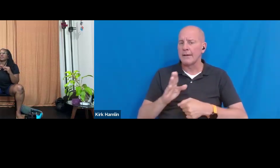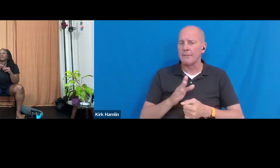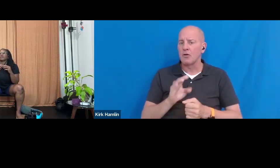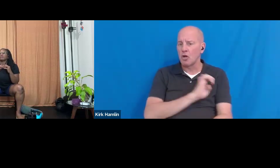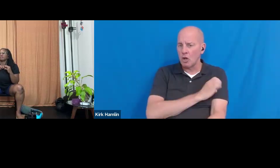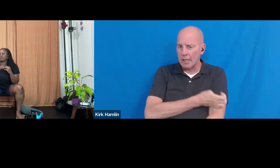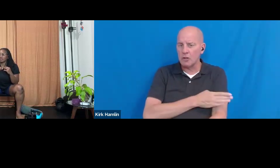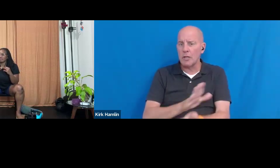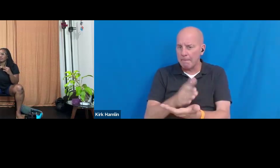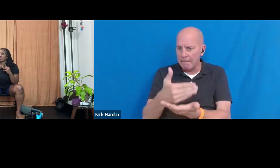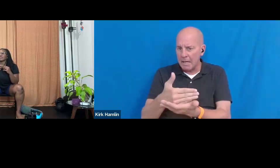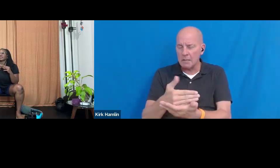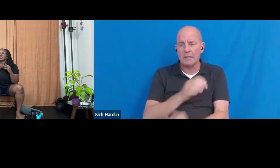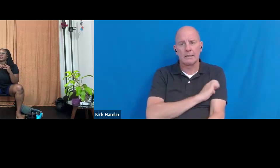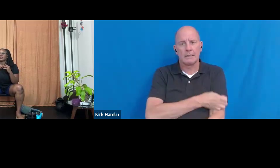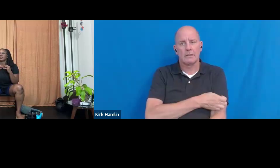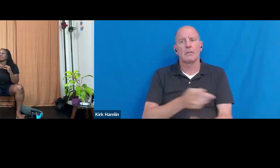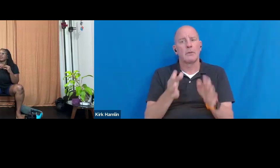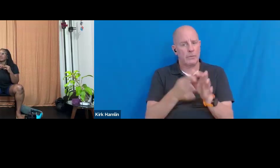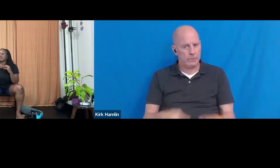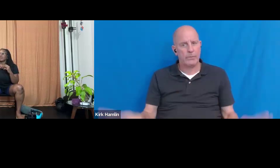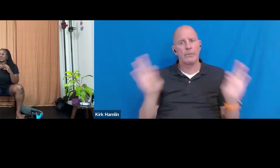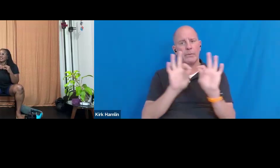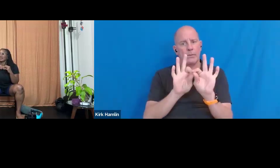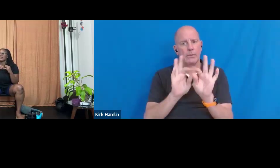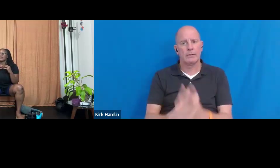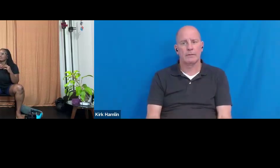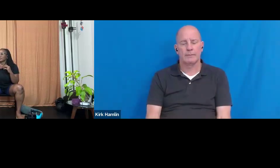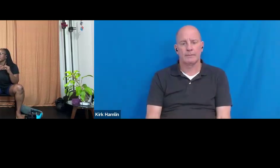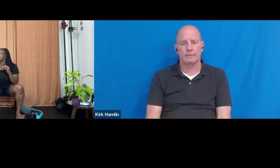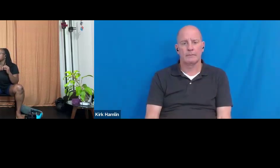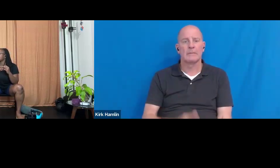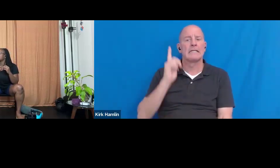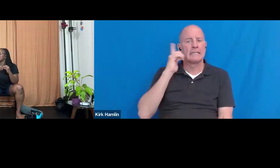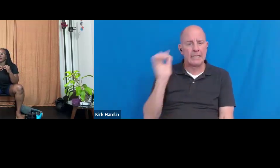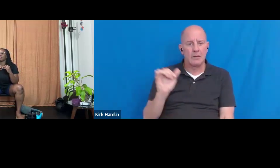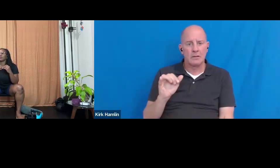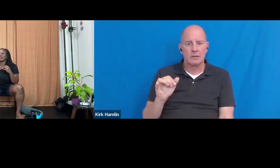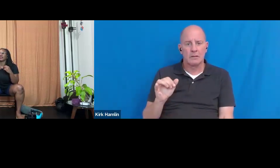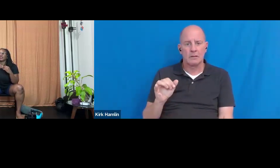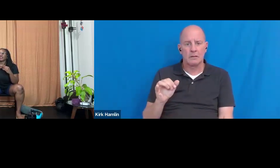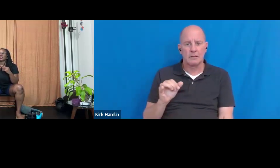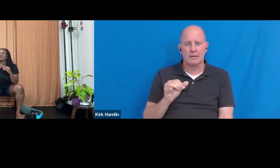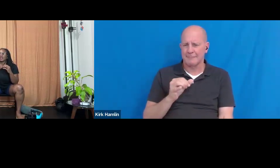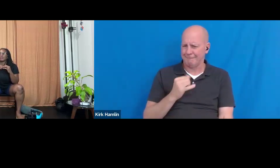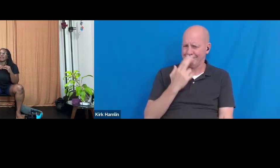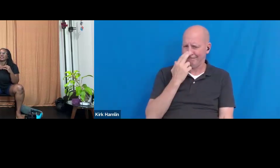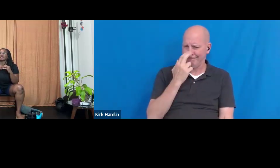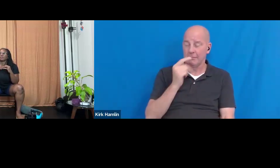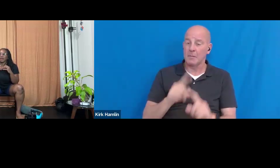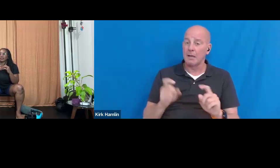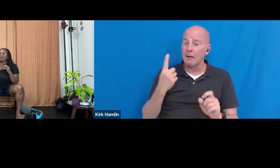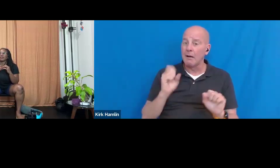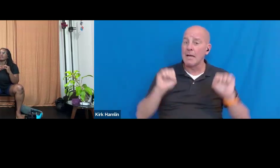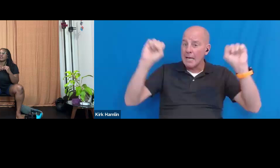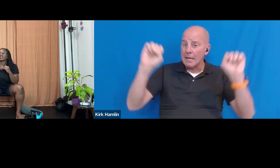even more important. Because it sounds like a pyramid scheme scam, but exercise does make